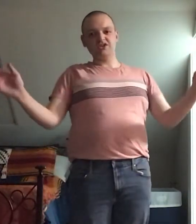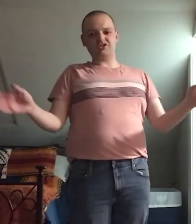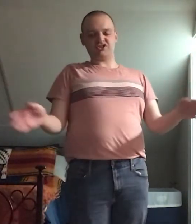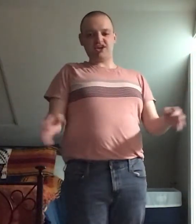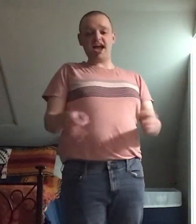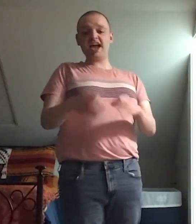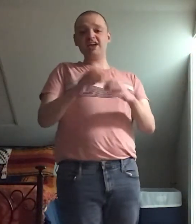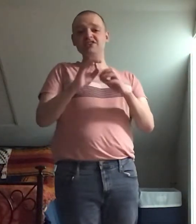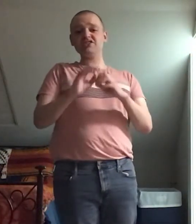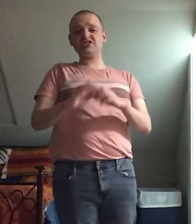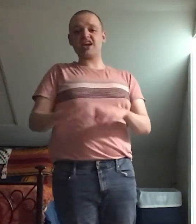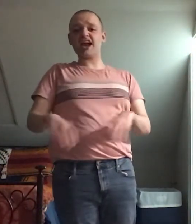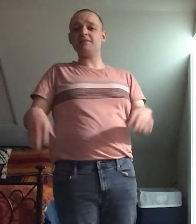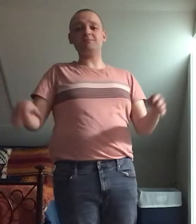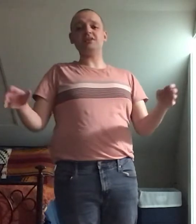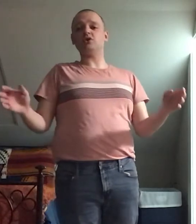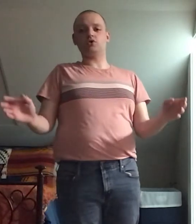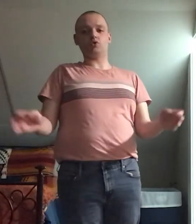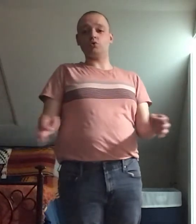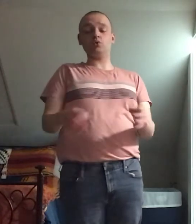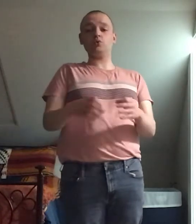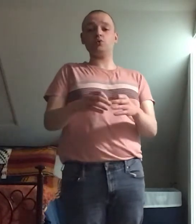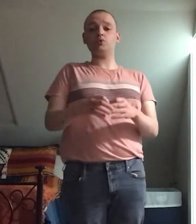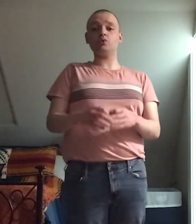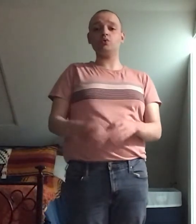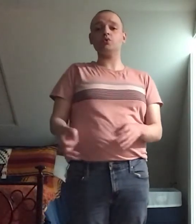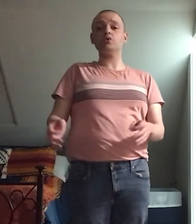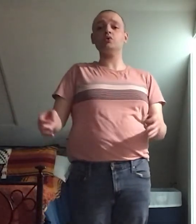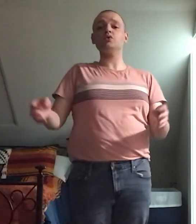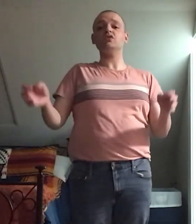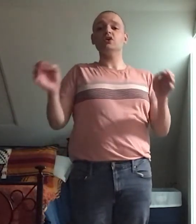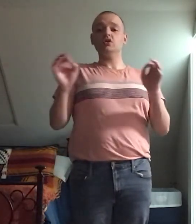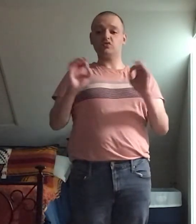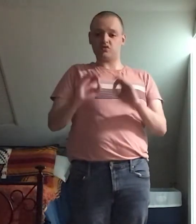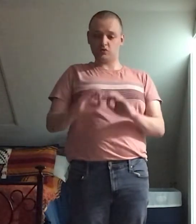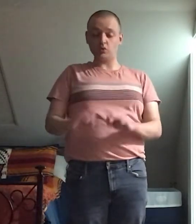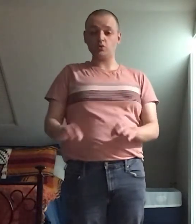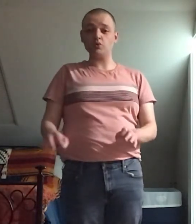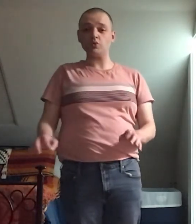Change can be good too.